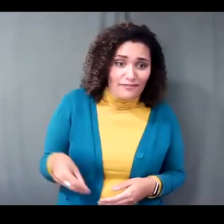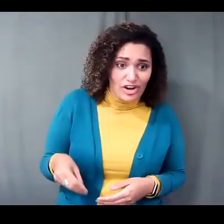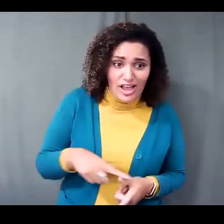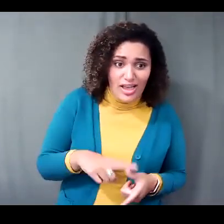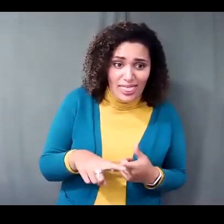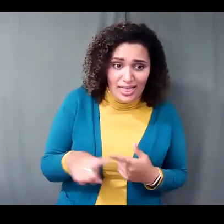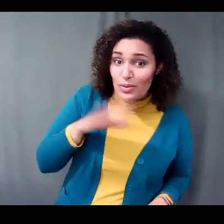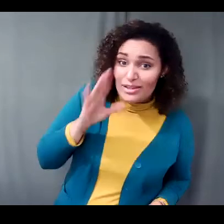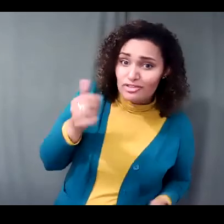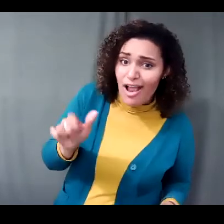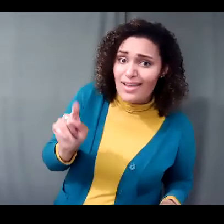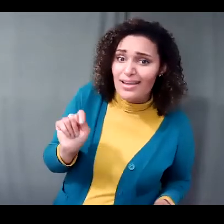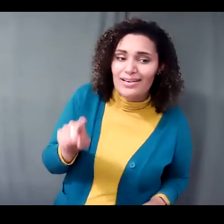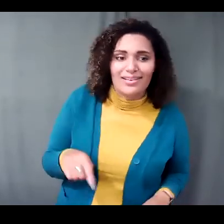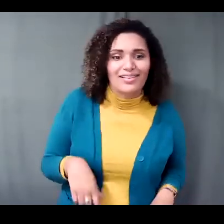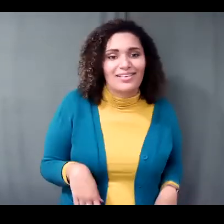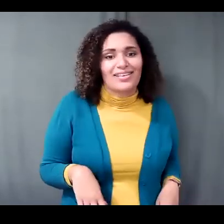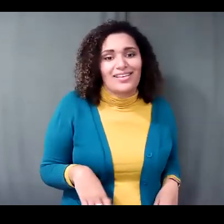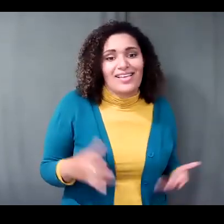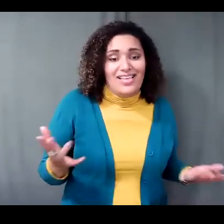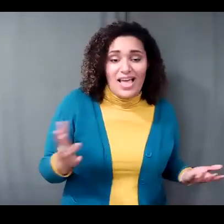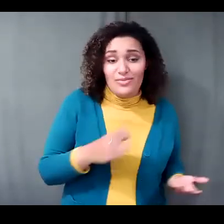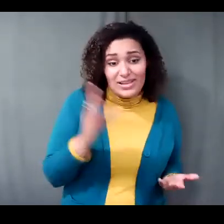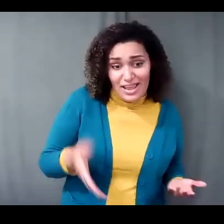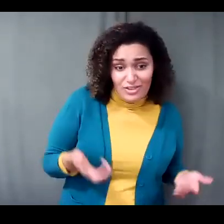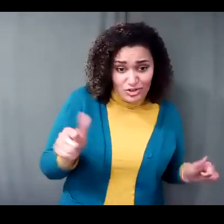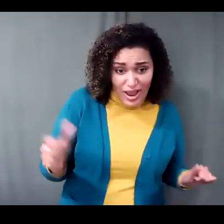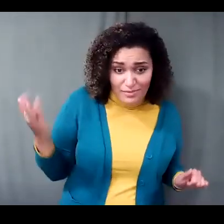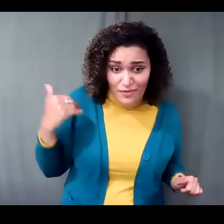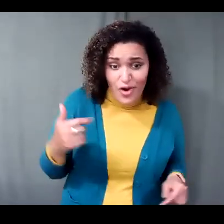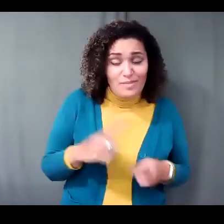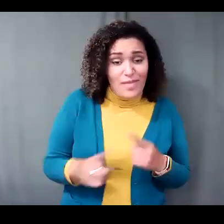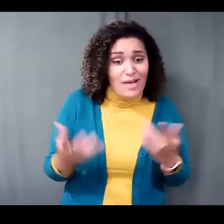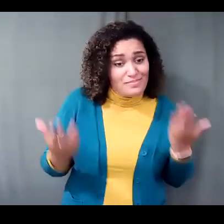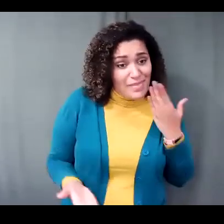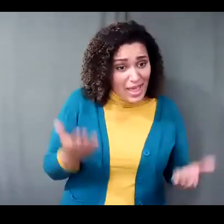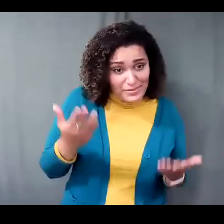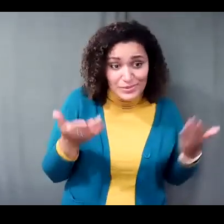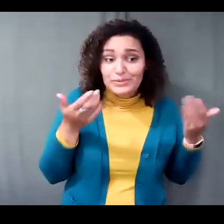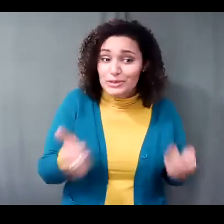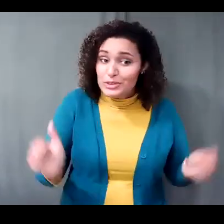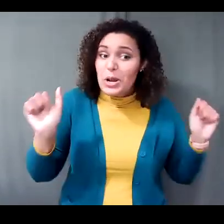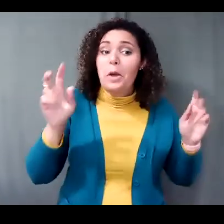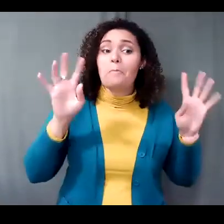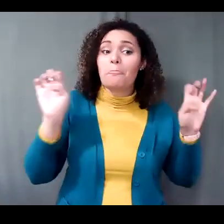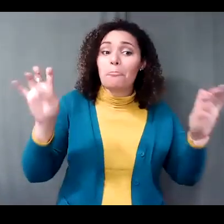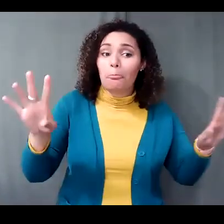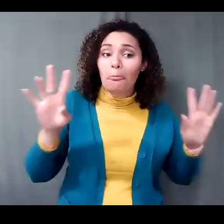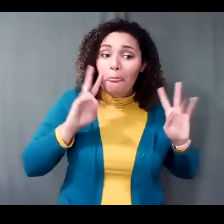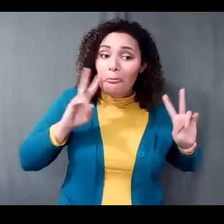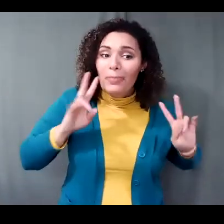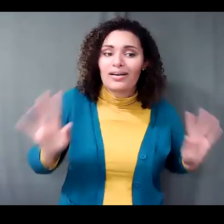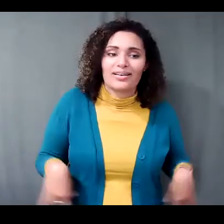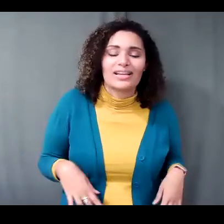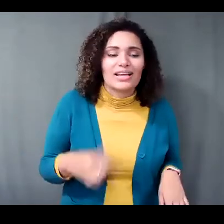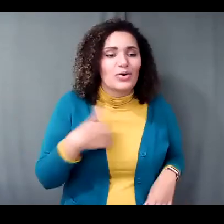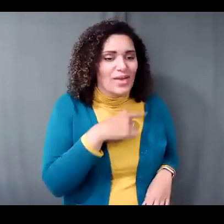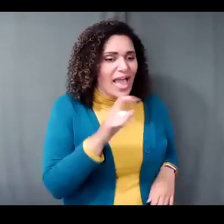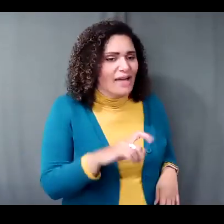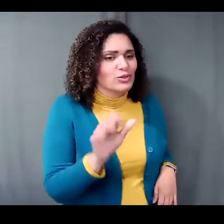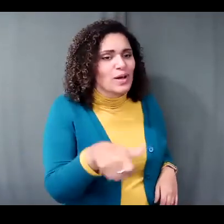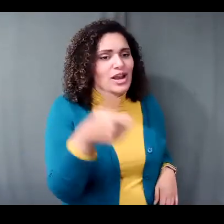So there's a question, do you decant? And no, you do not need to decant this wine. Yeah. It's essentially been